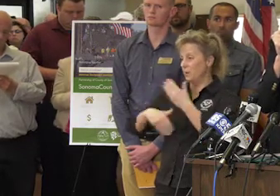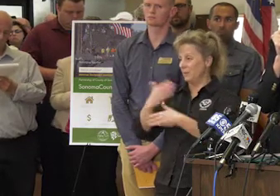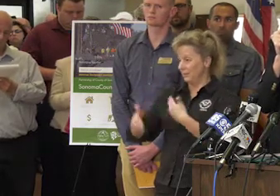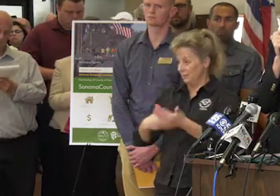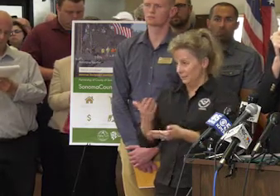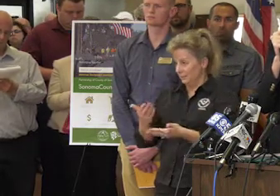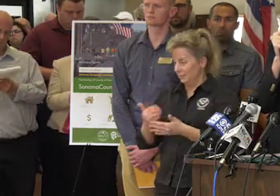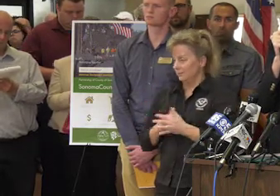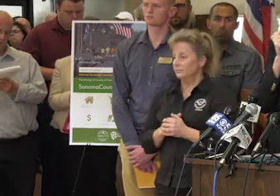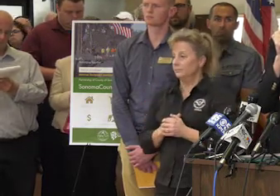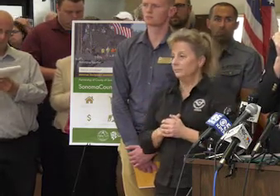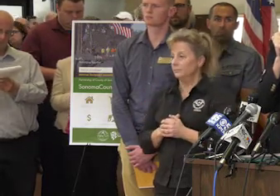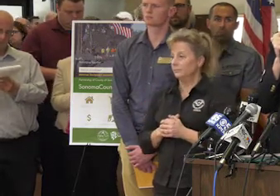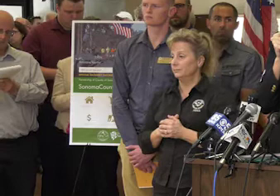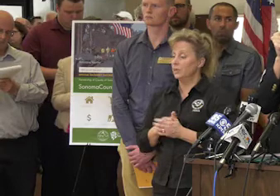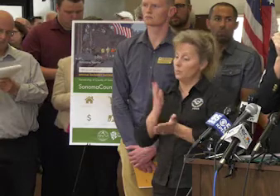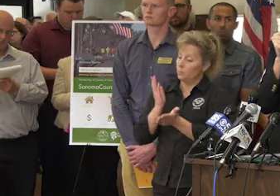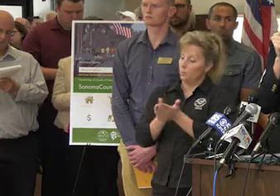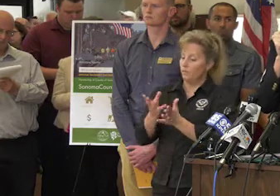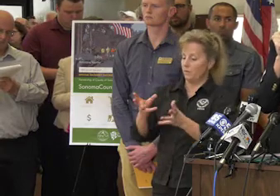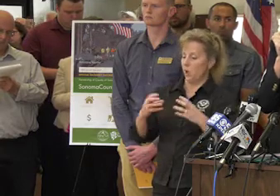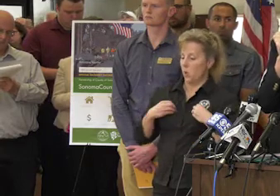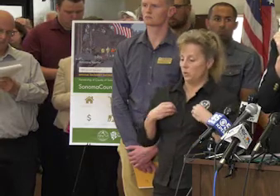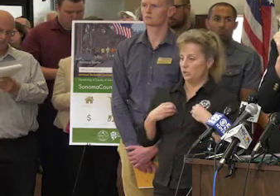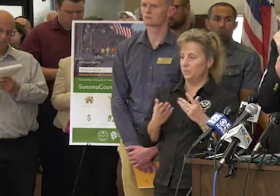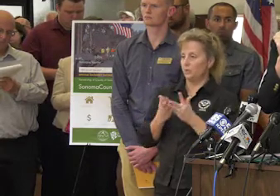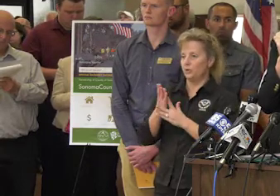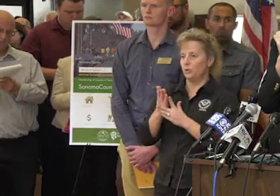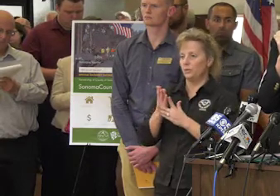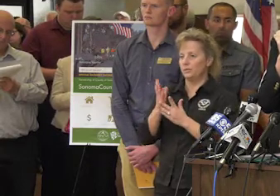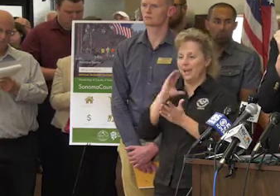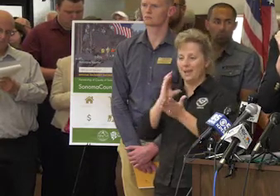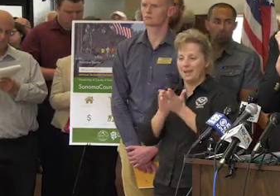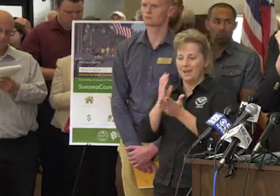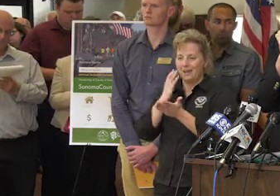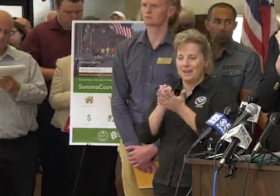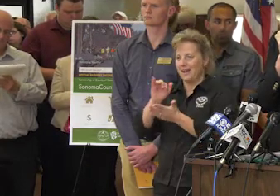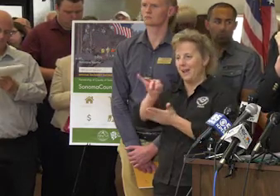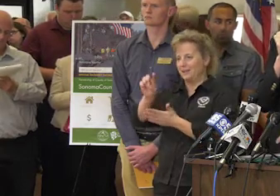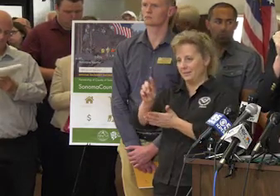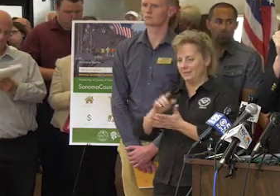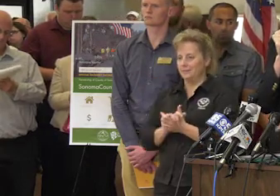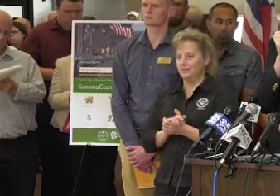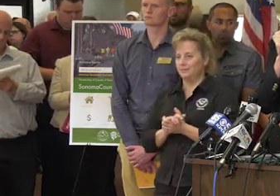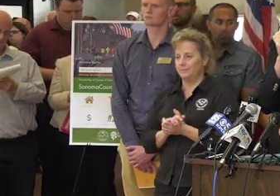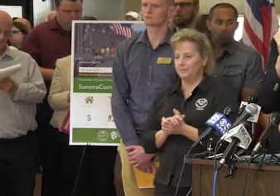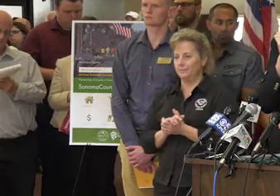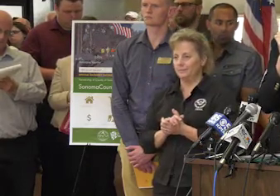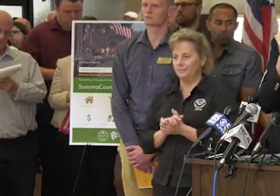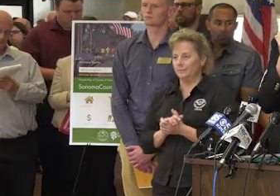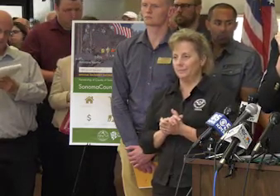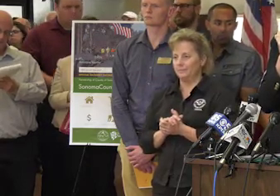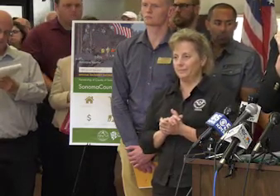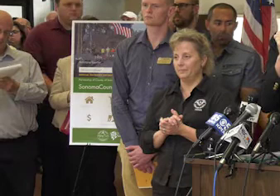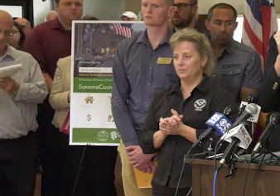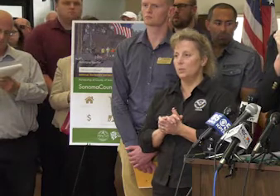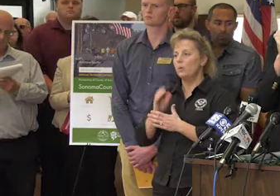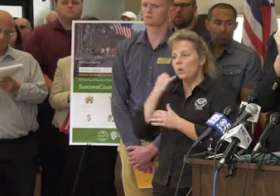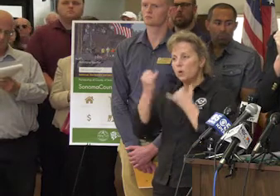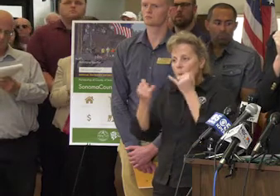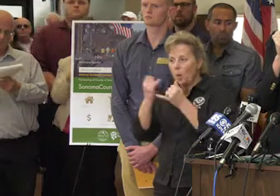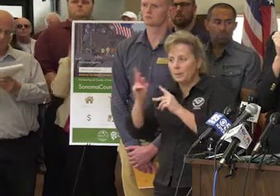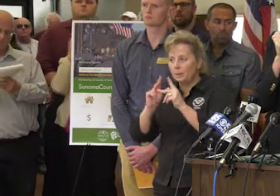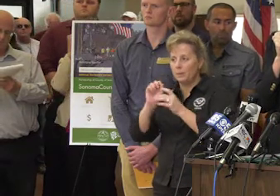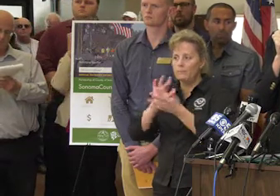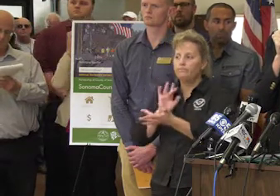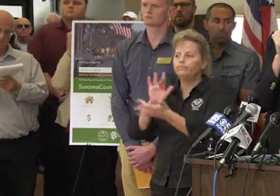so that we can do the proof of ownership through the identification. And we'll be working to call people back.